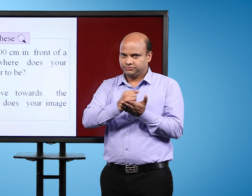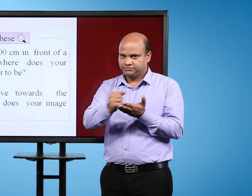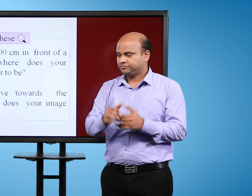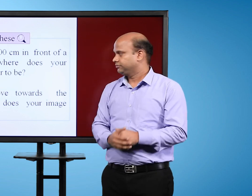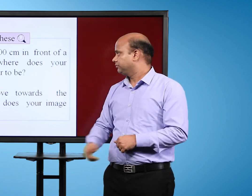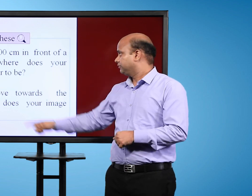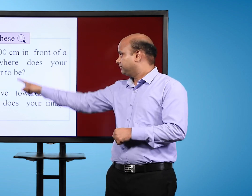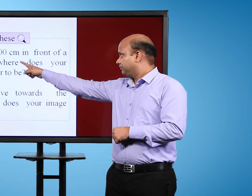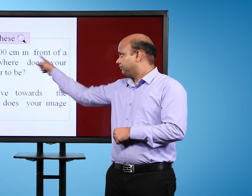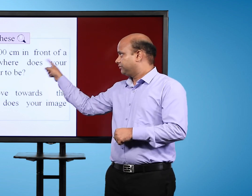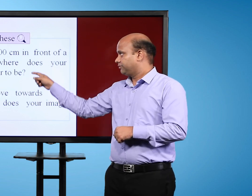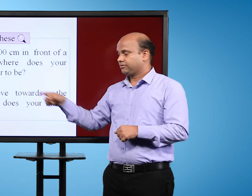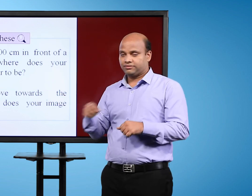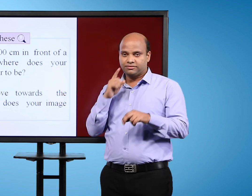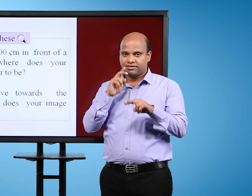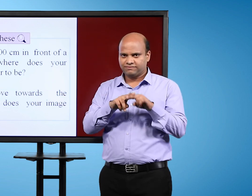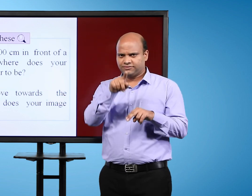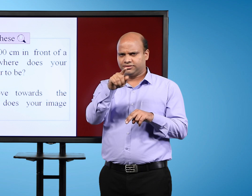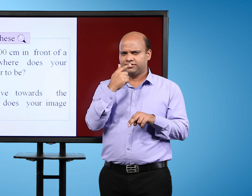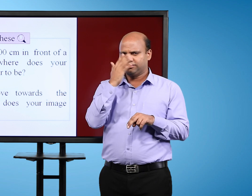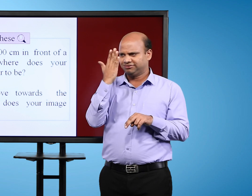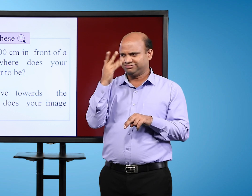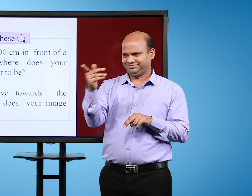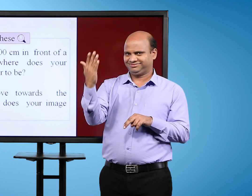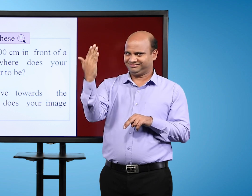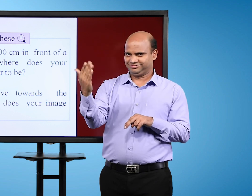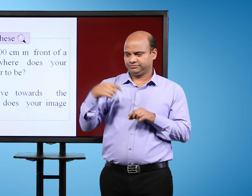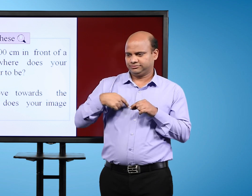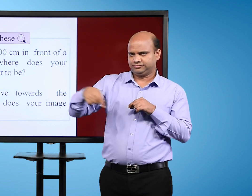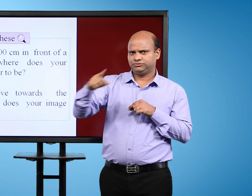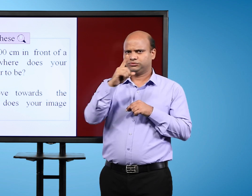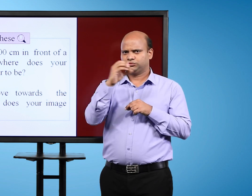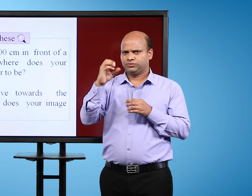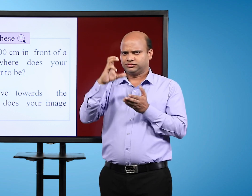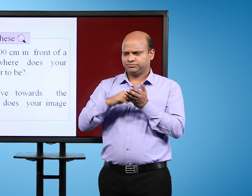these. If you are 100 centimeters in front of a mirror,